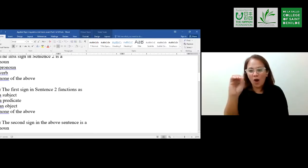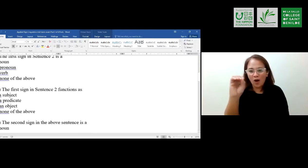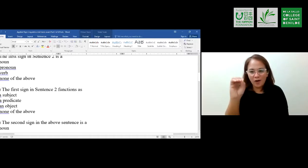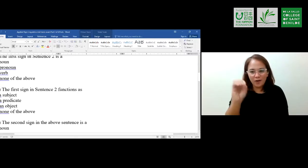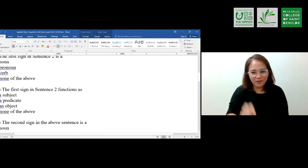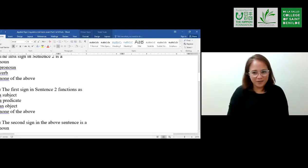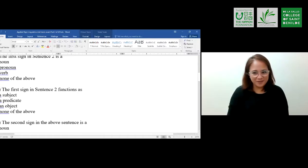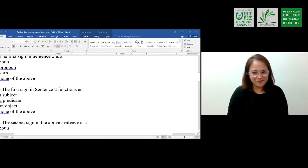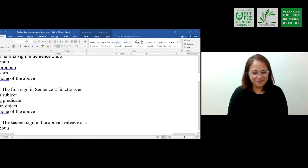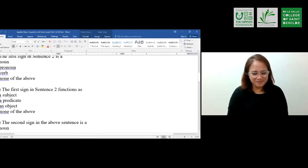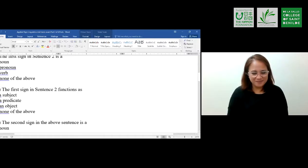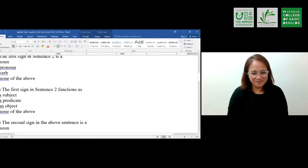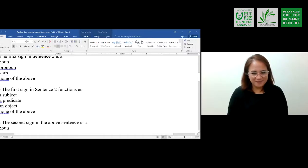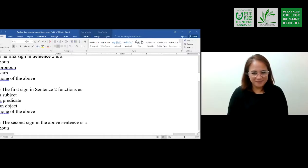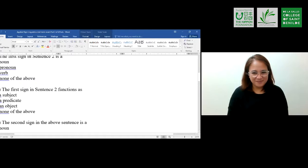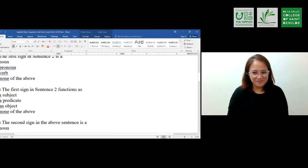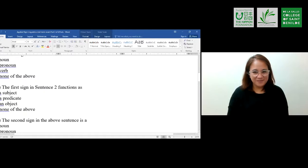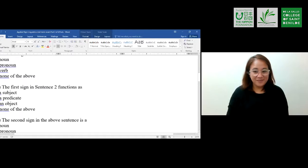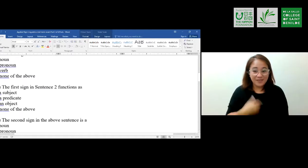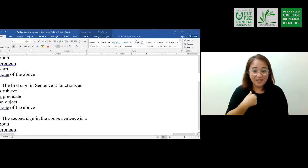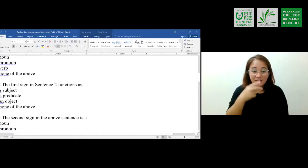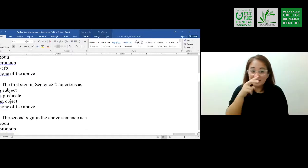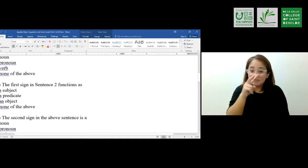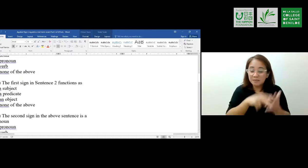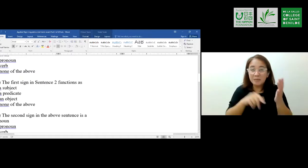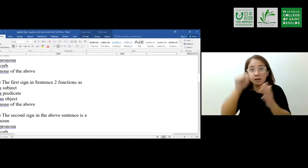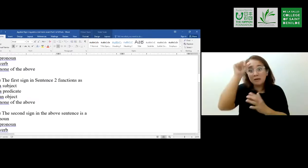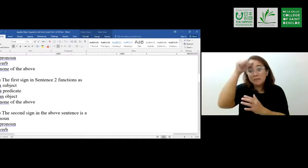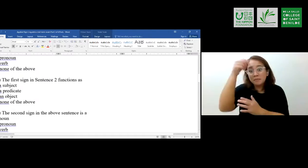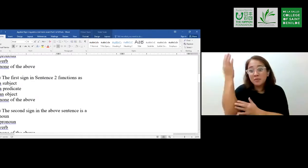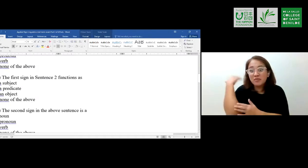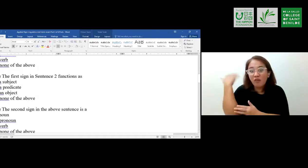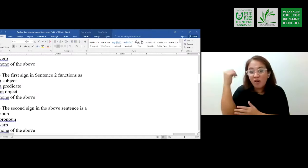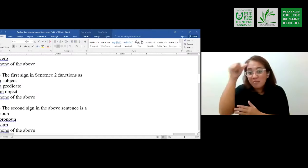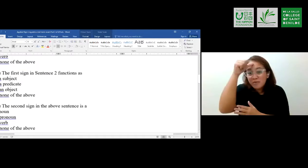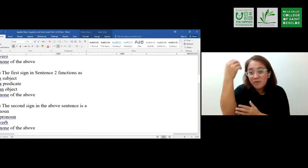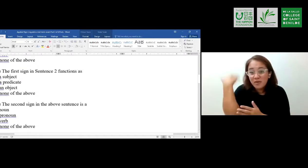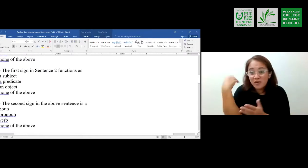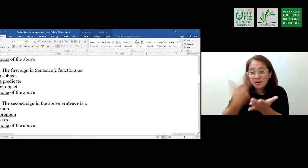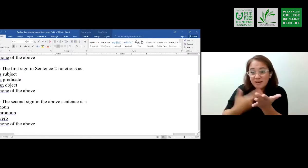We went over this sentence before, I remember. Maybe not this example, but.